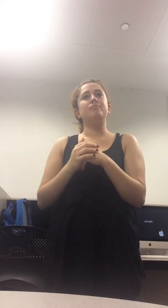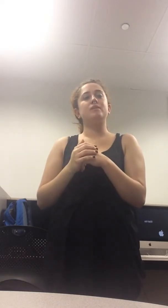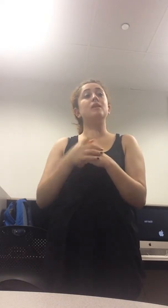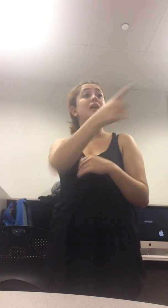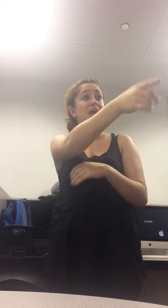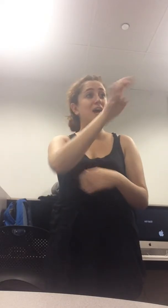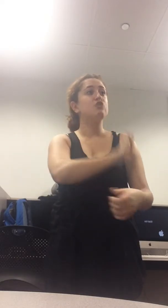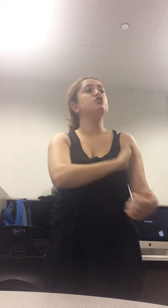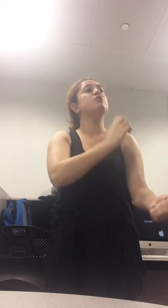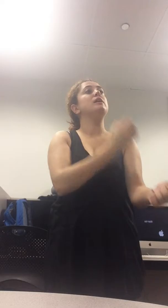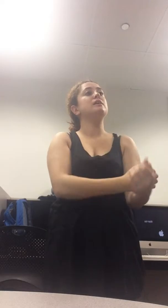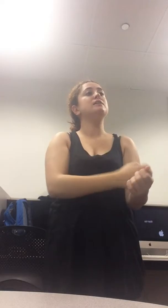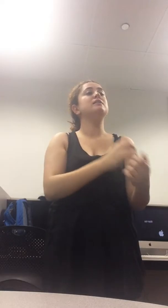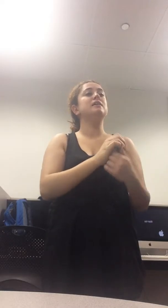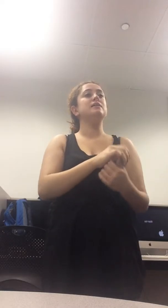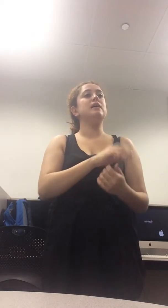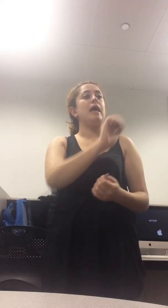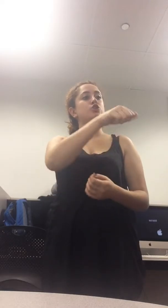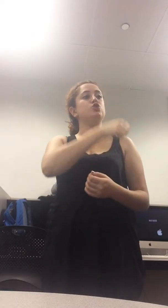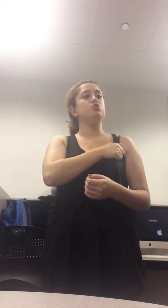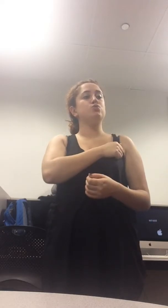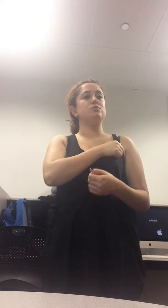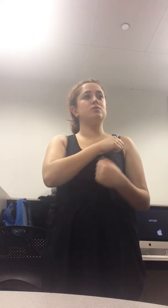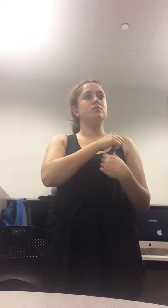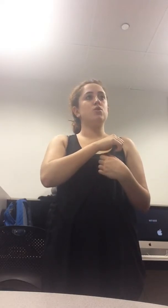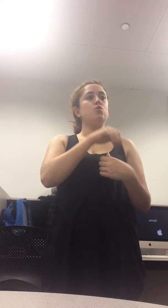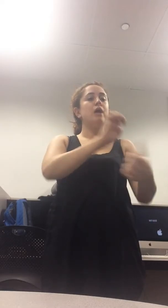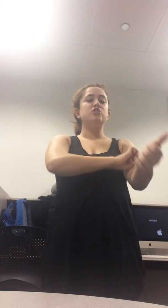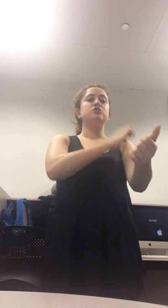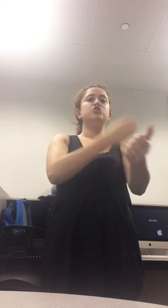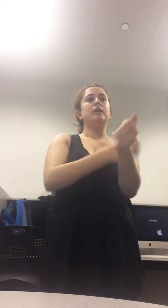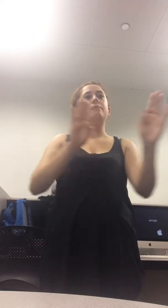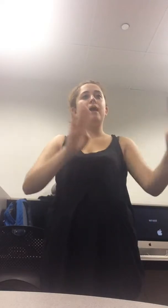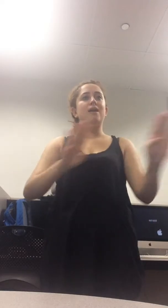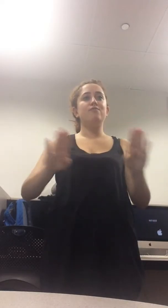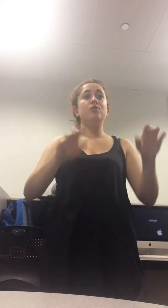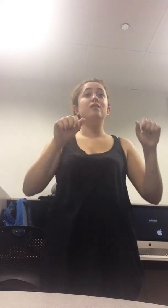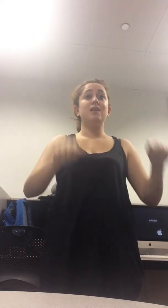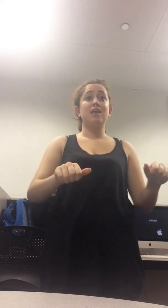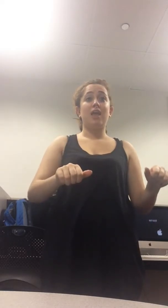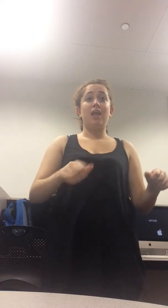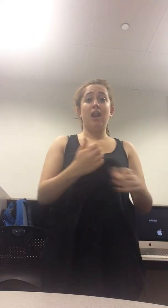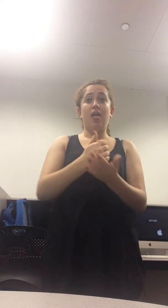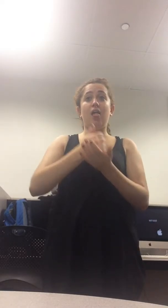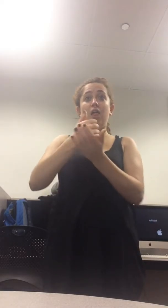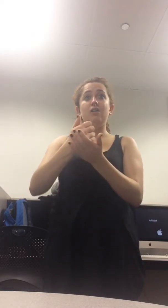Energetic. An energetic attitude or energetic behavior can promote good things, yes?